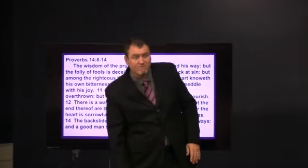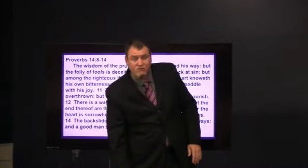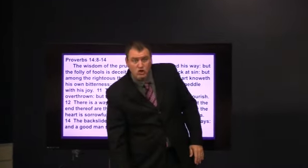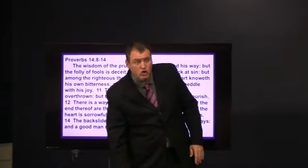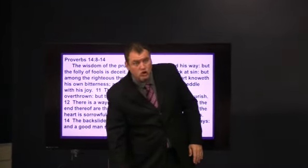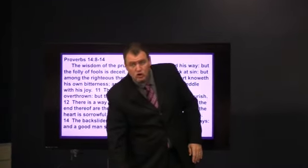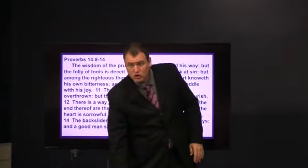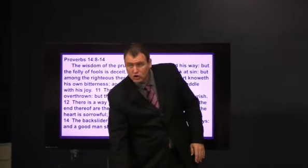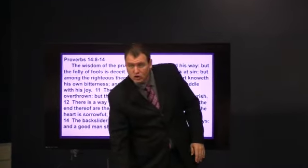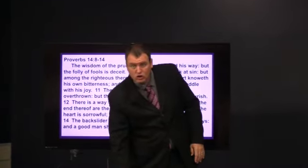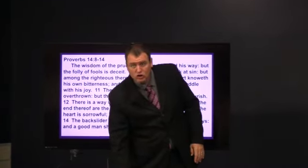You'll never be satisfied.